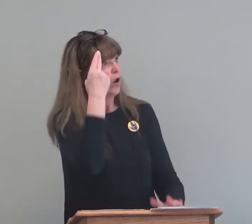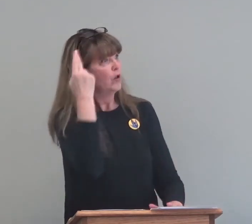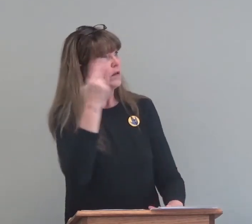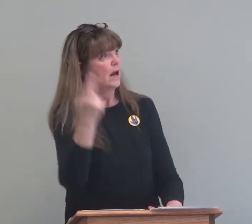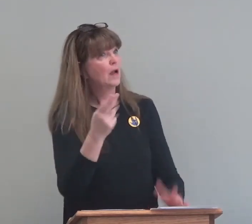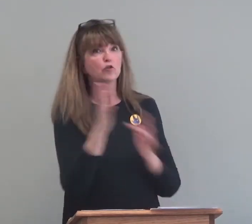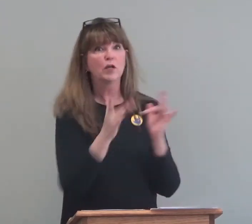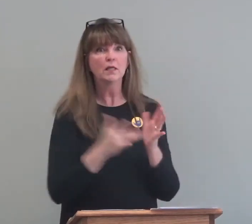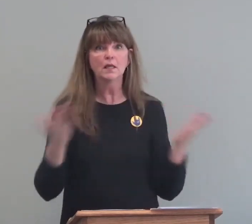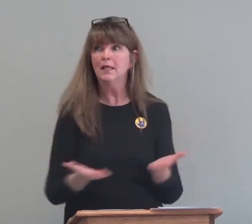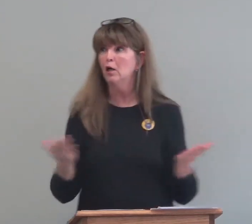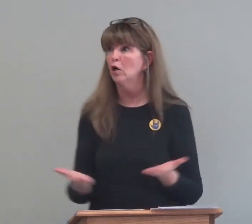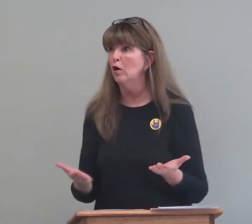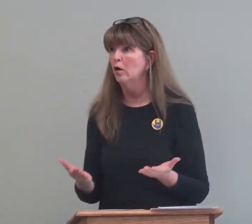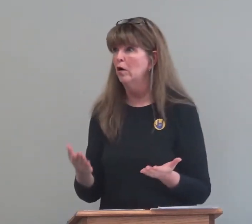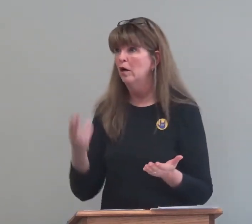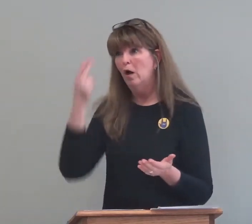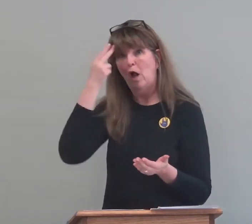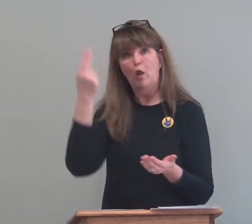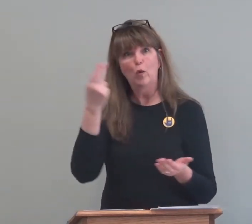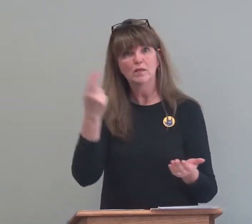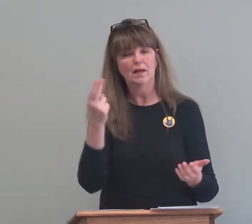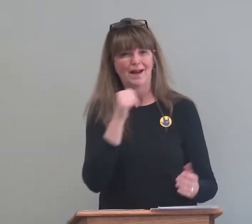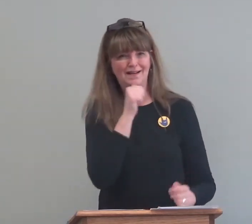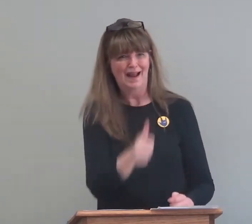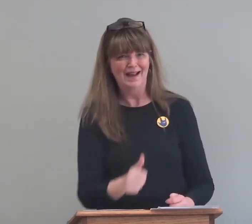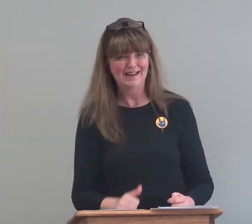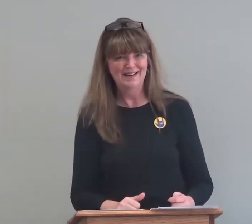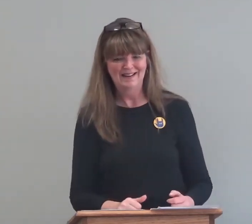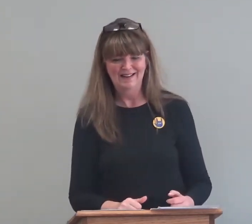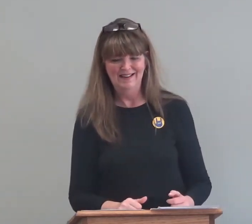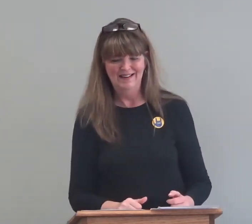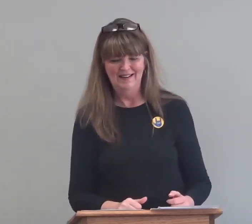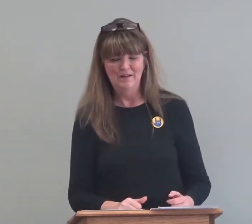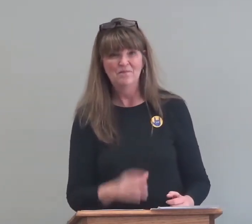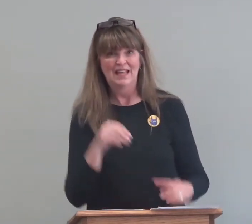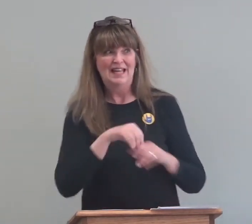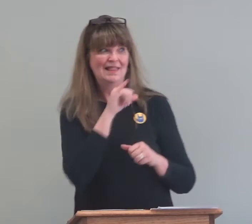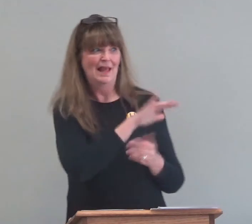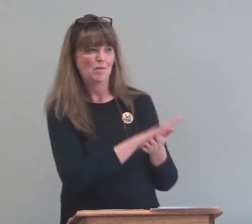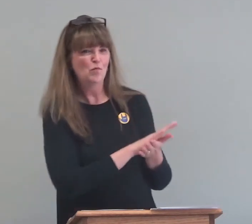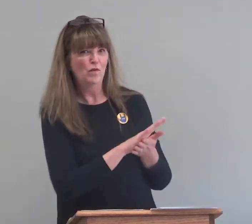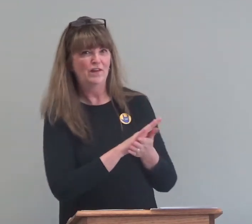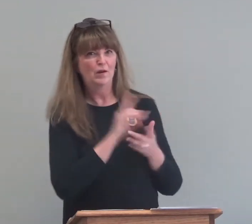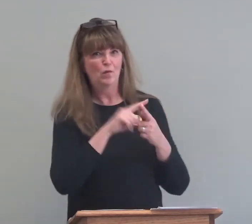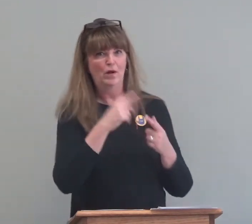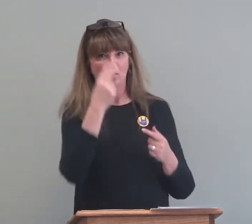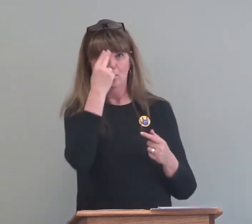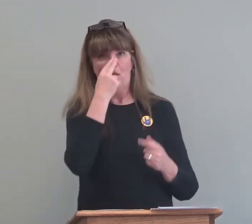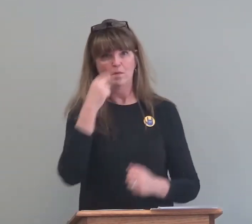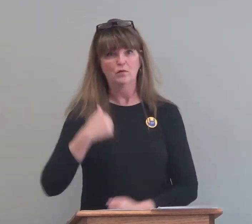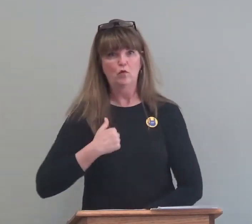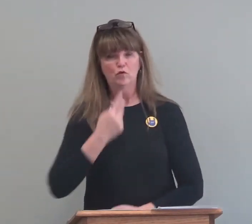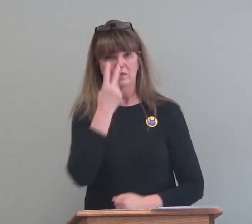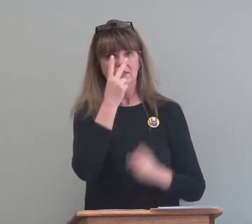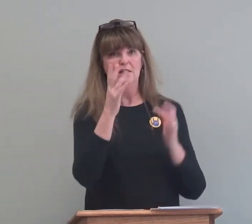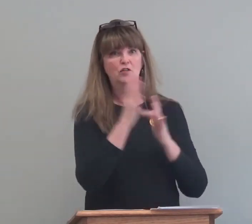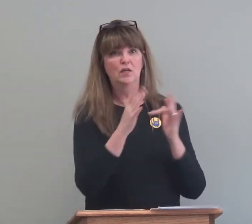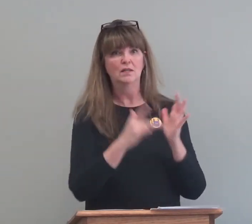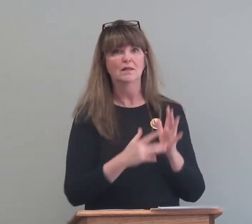rise. So they did not hallucinate that Jesus was there with them. Now, in the movie, when the Roman